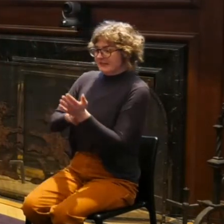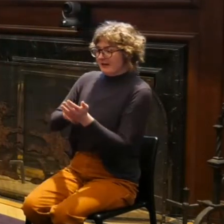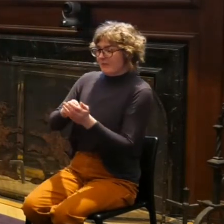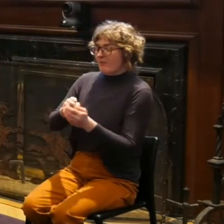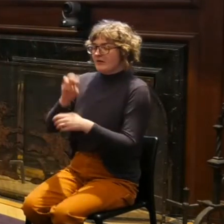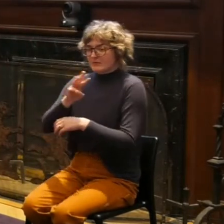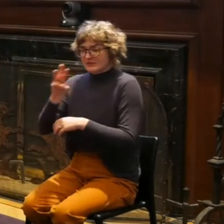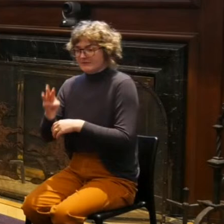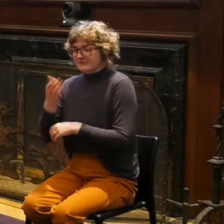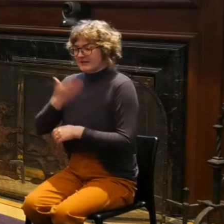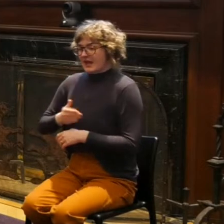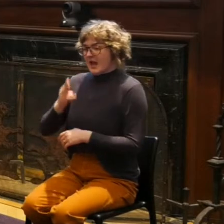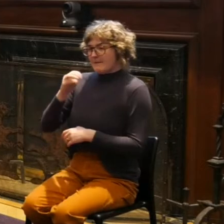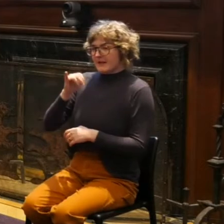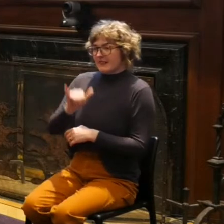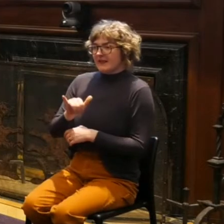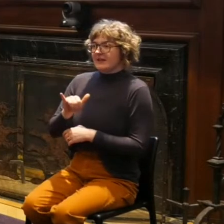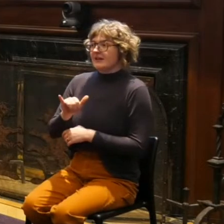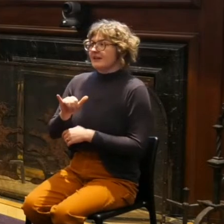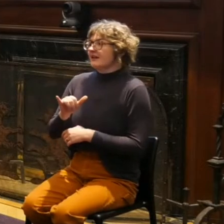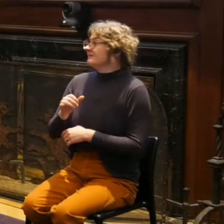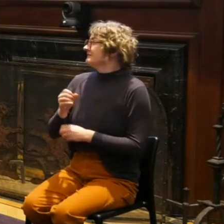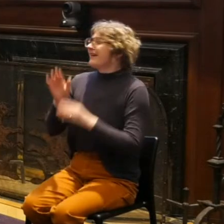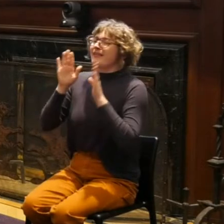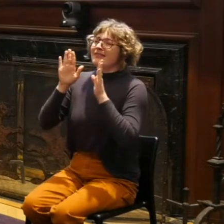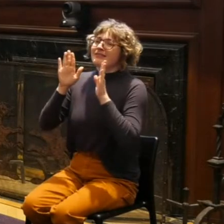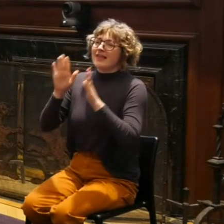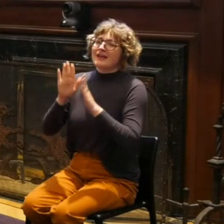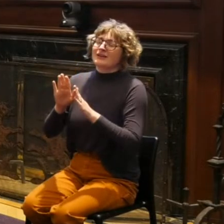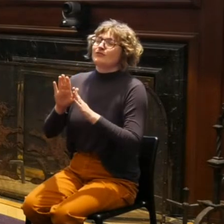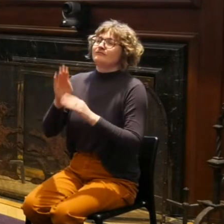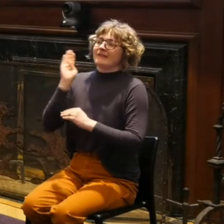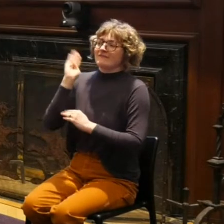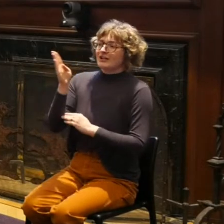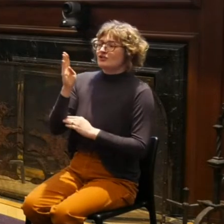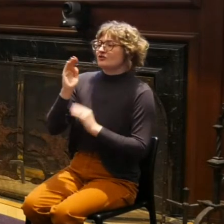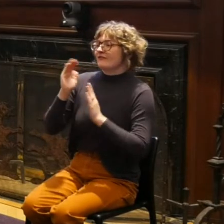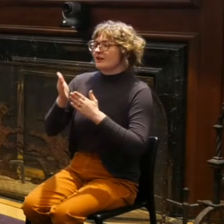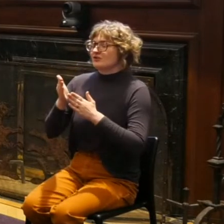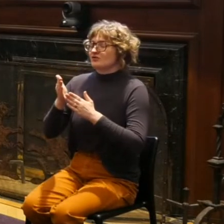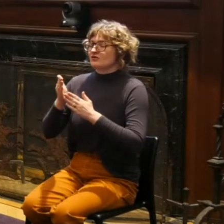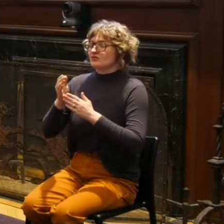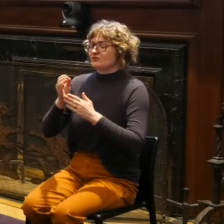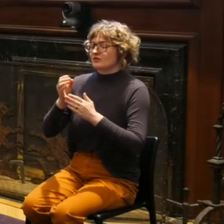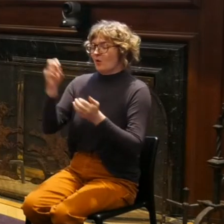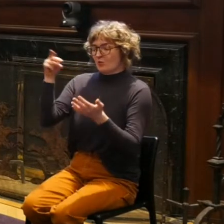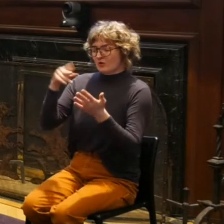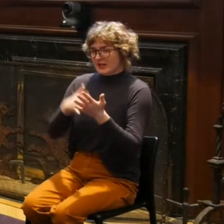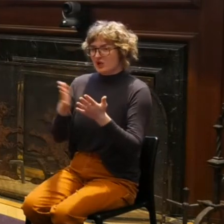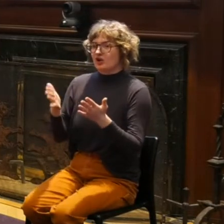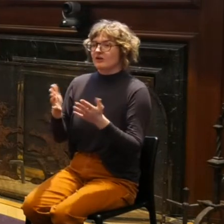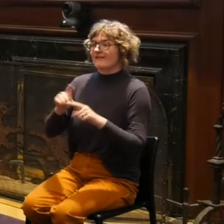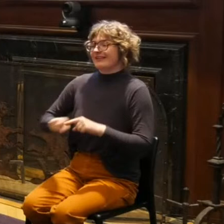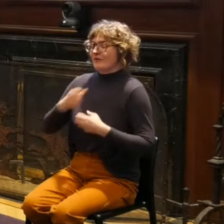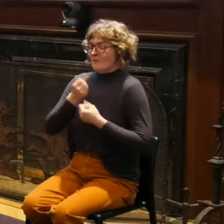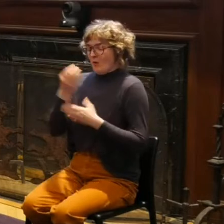Crespo, and thank you to the featured readers. You guys were amazing. I have like paprika and nutmeg in my head and everything now.